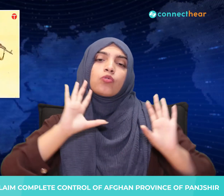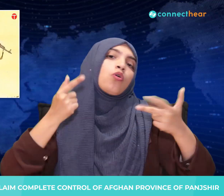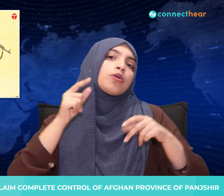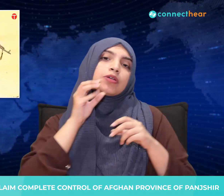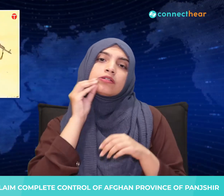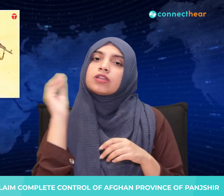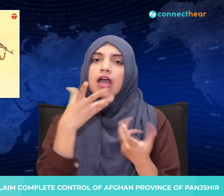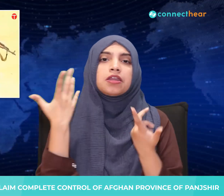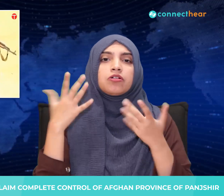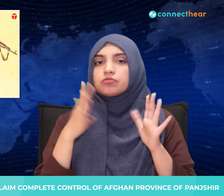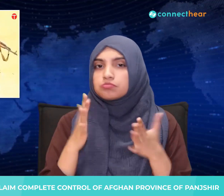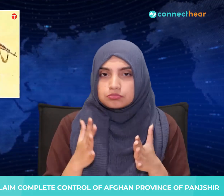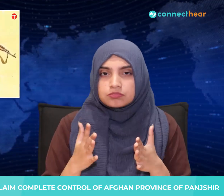Taliban forces.